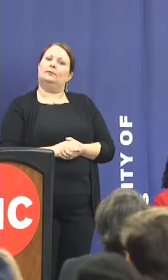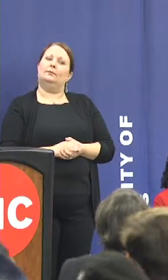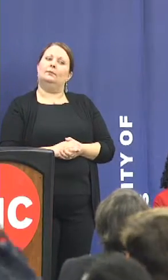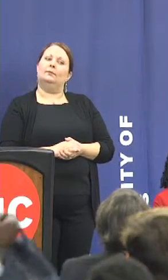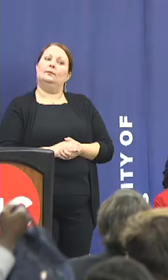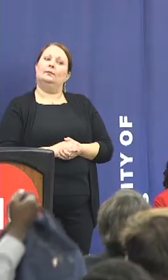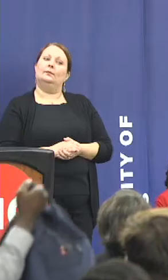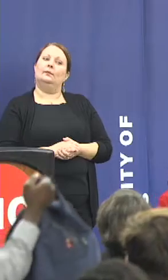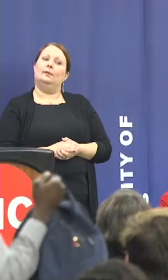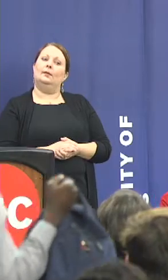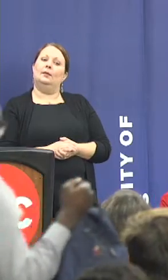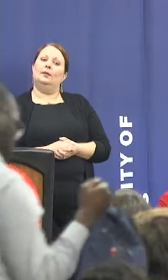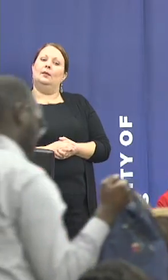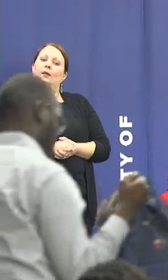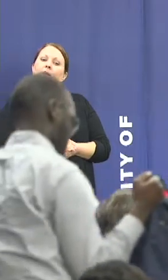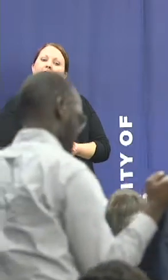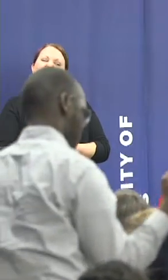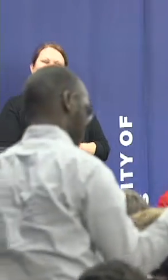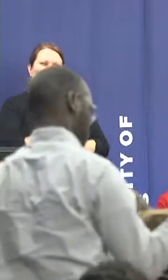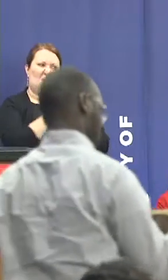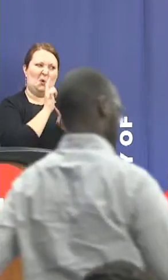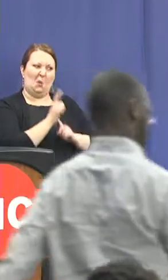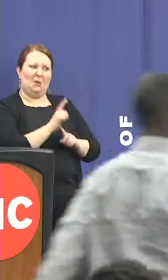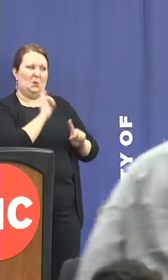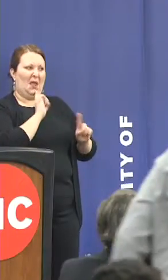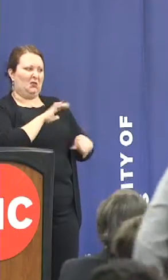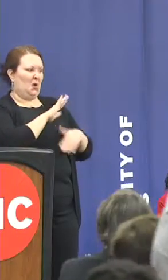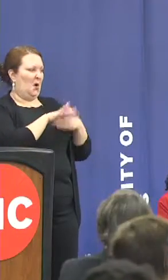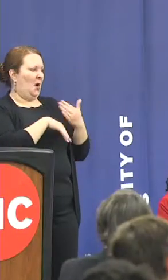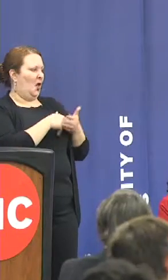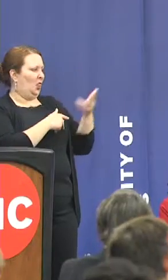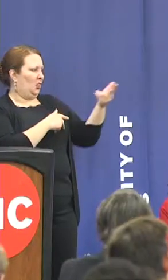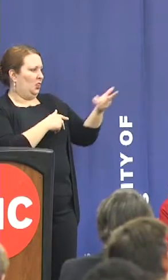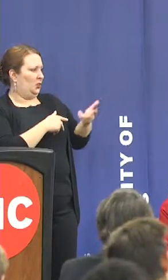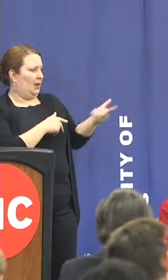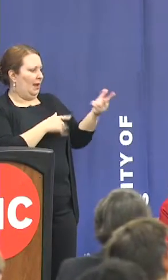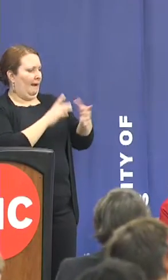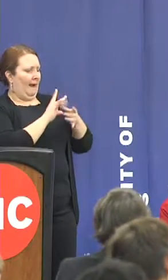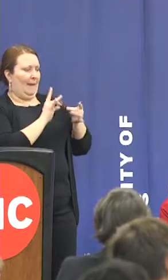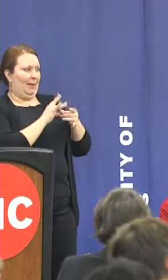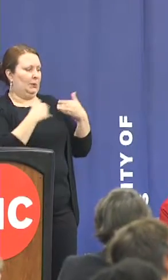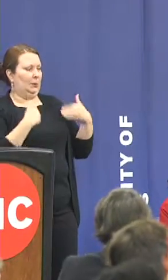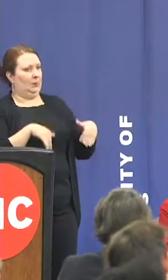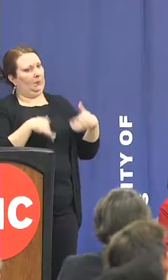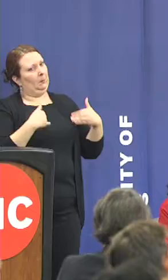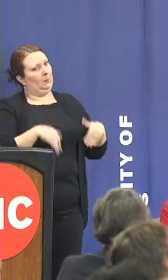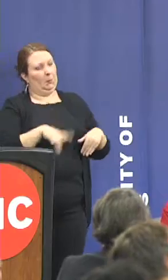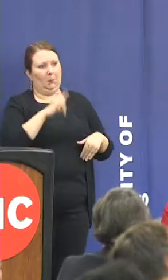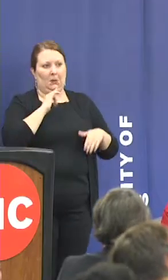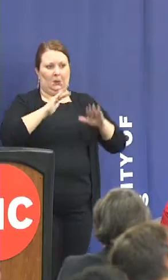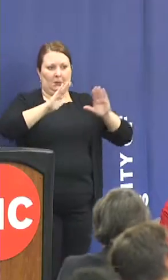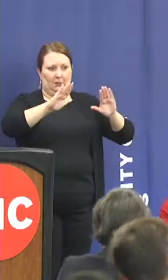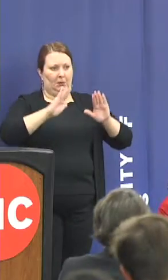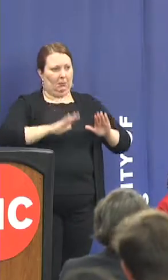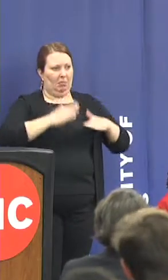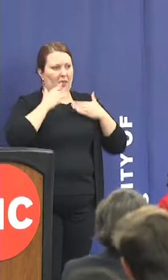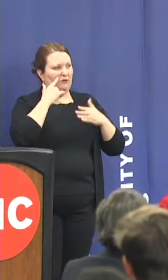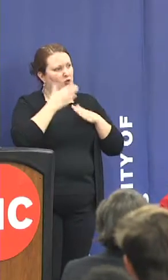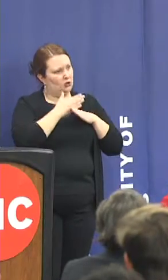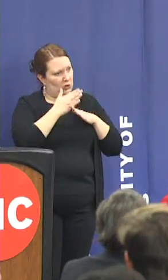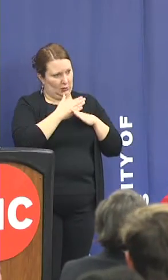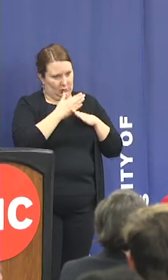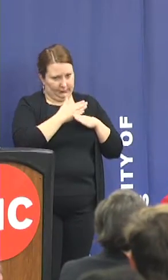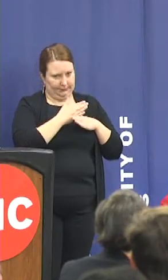So I'm just going to take 1 second to answer all 3 comments, which were really amazing. Thank you for sharing